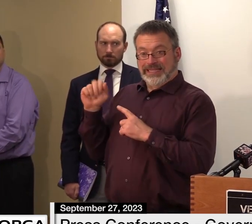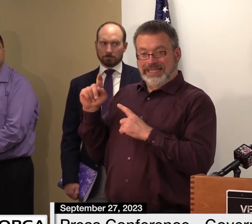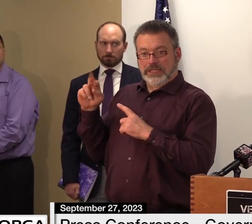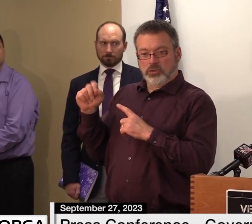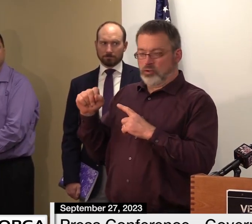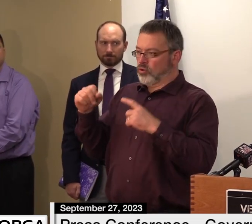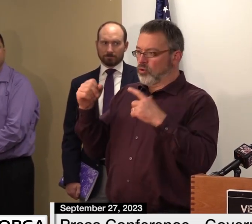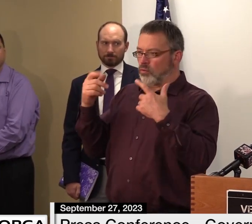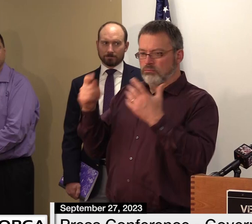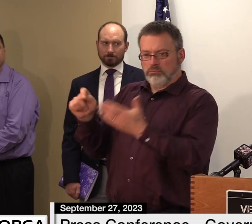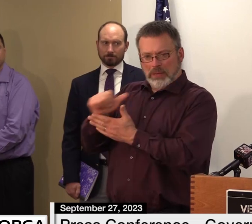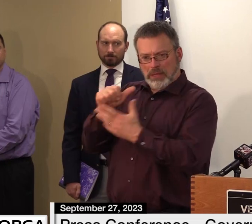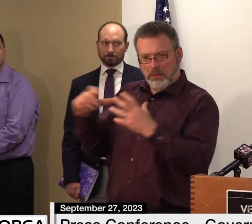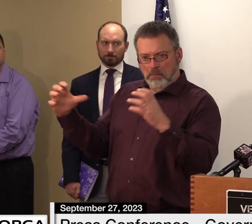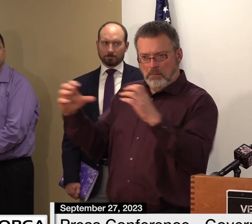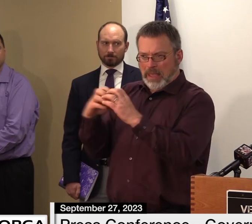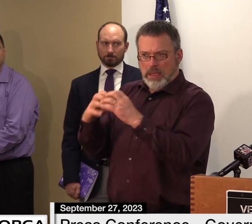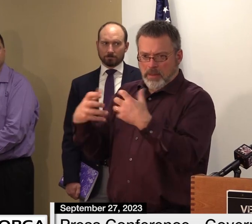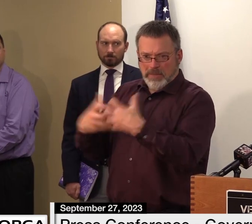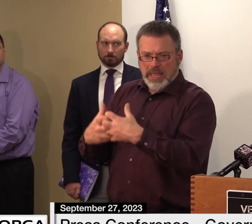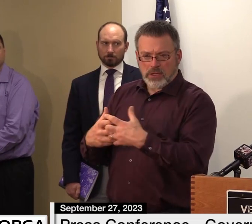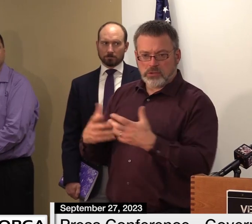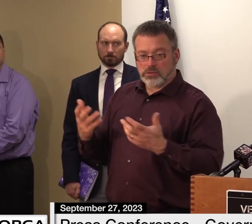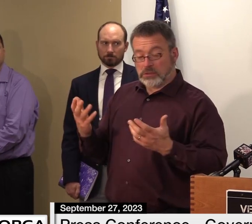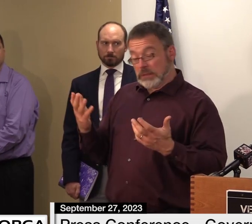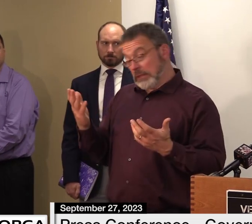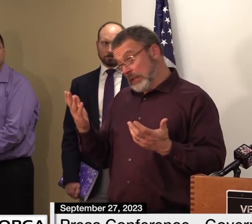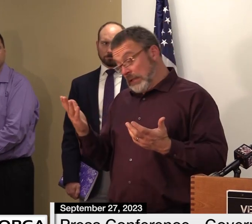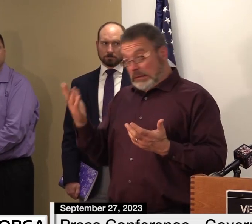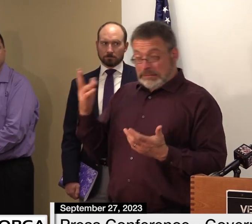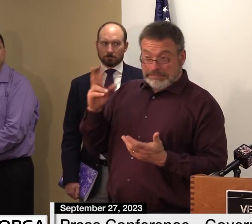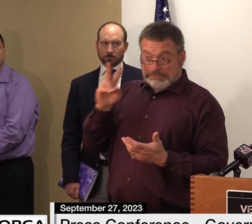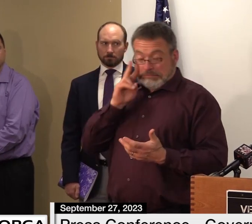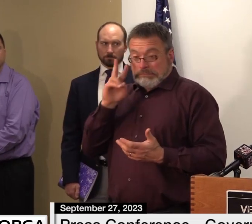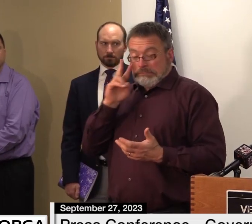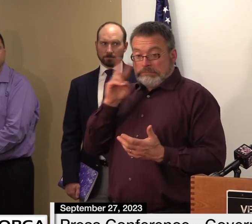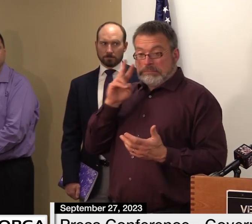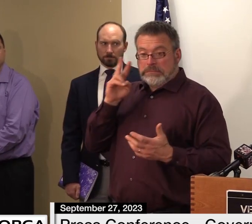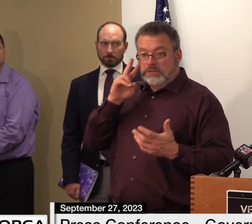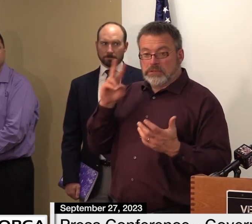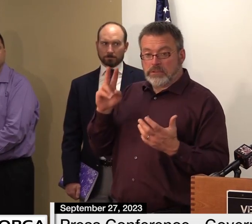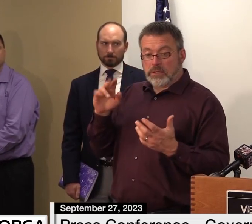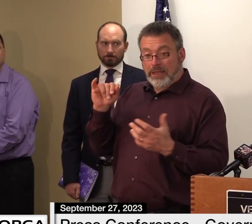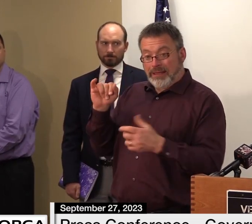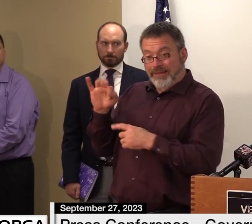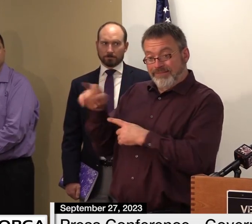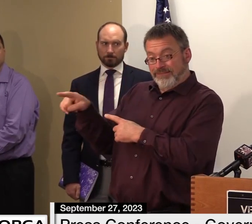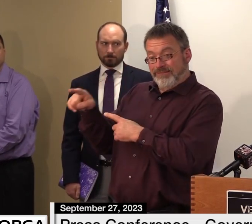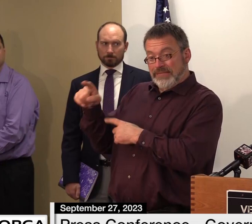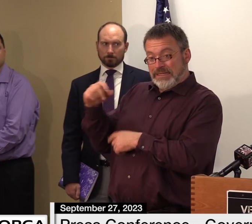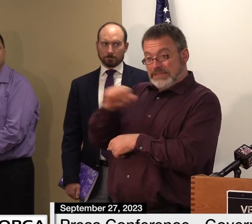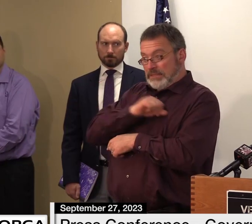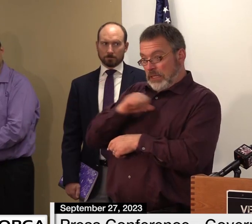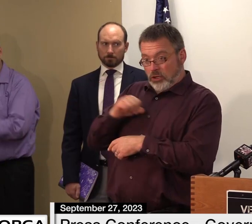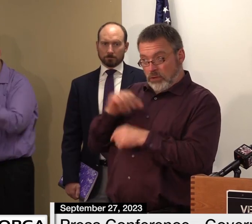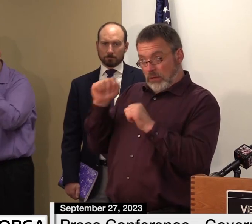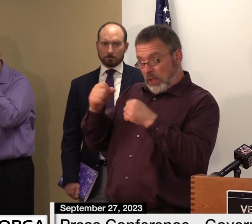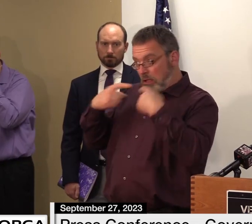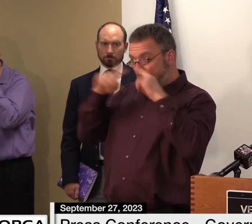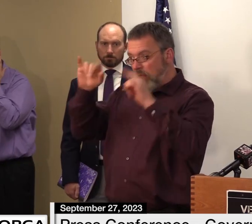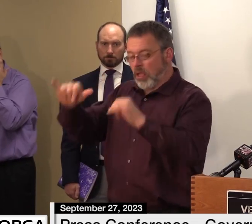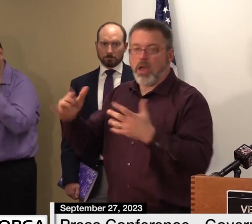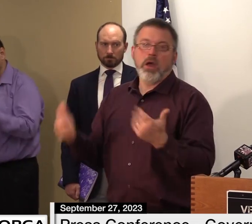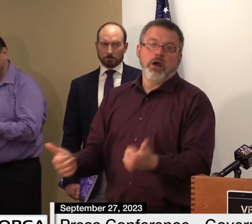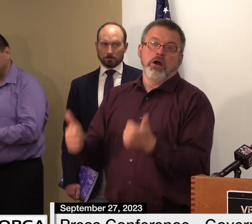not sure. I don't know if that's feasible or not. But we will, if he's able to do that, that'd be great. But I believe